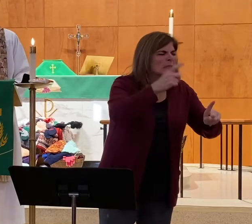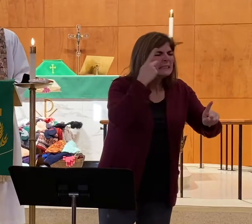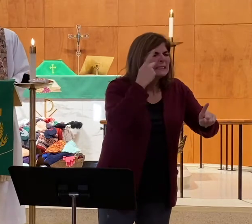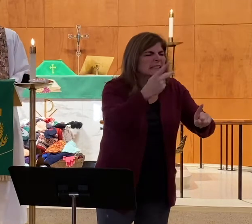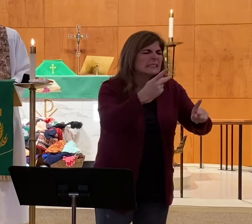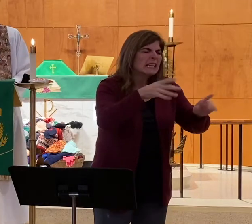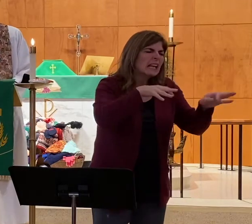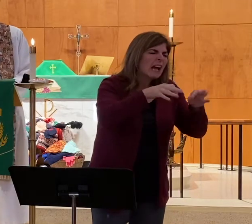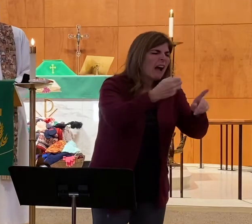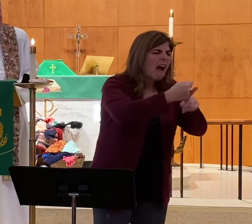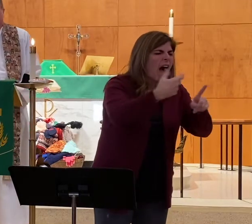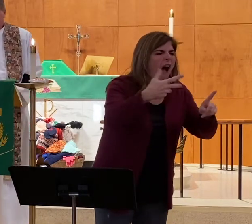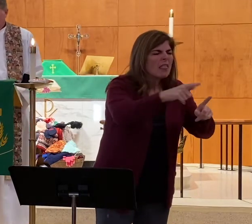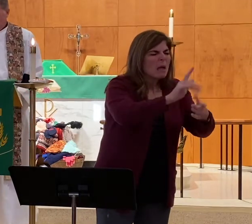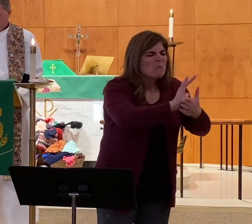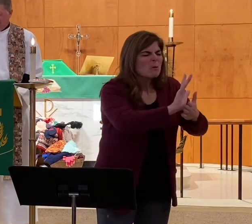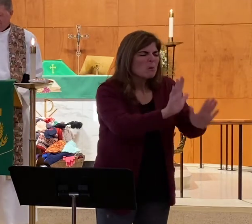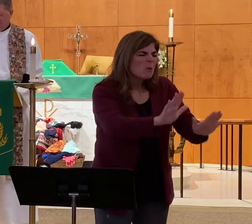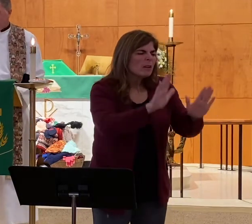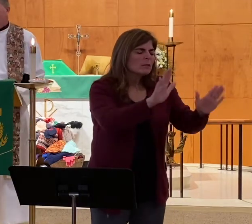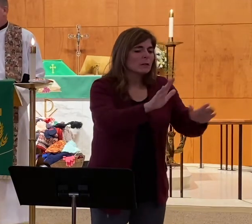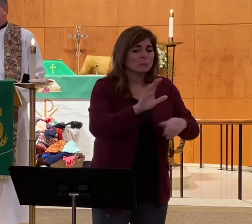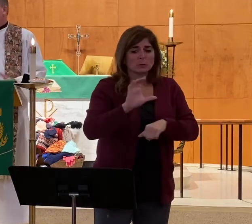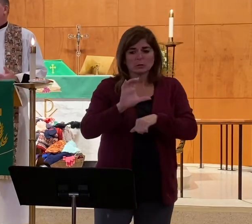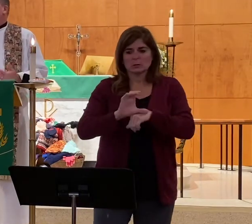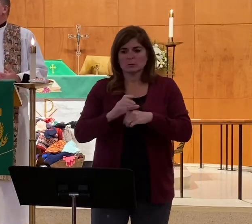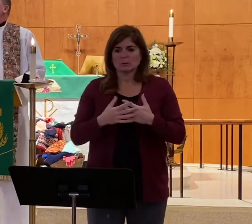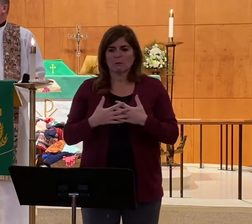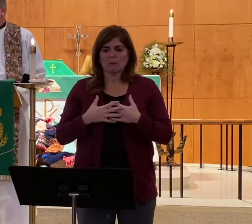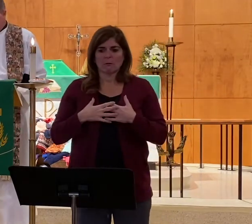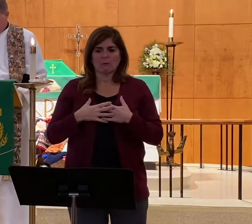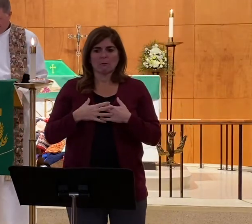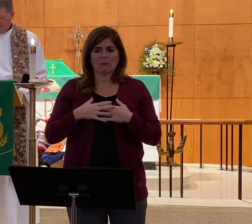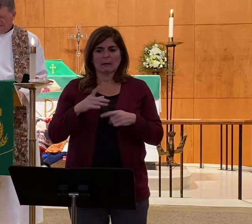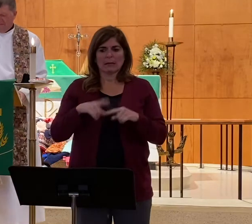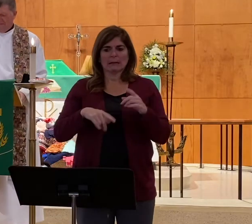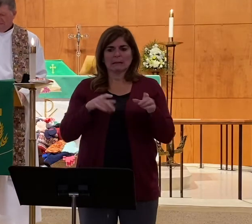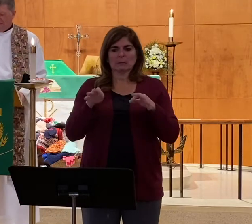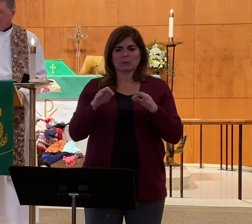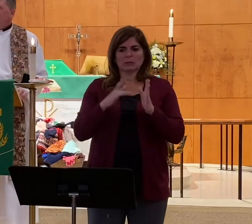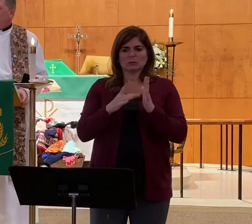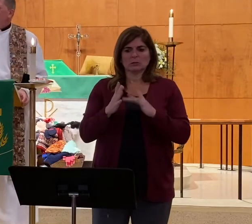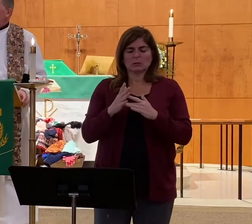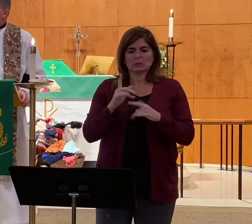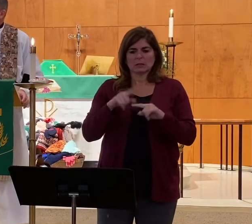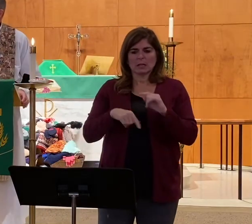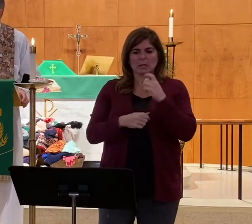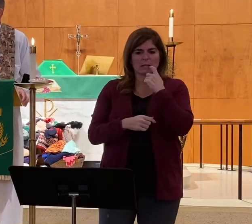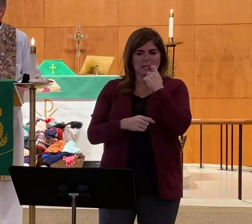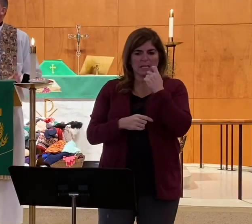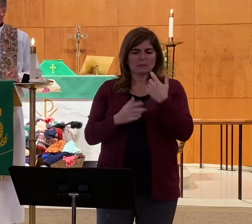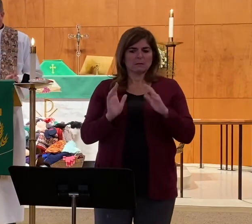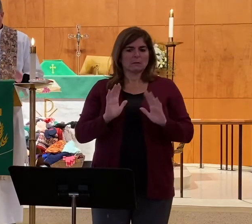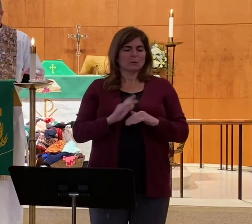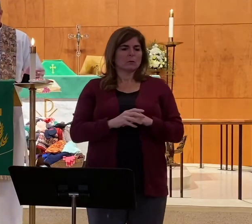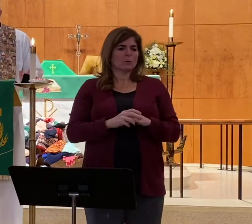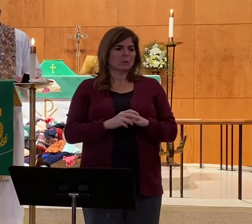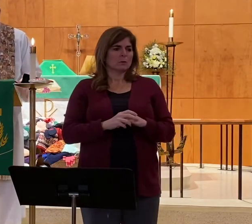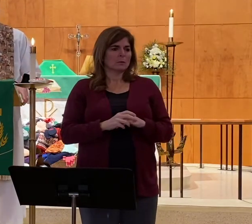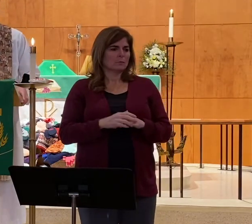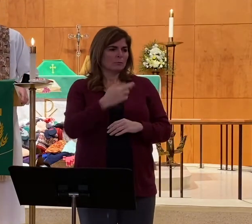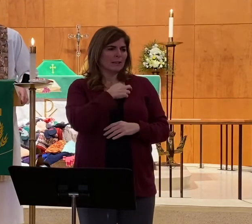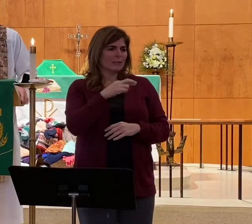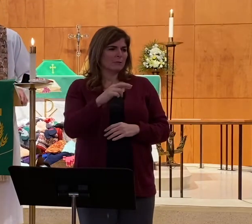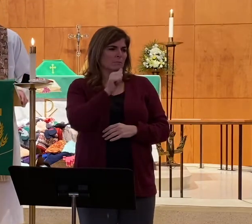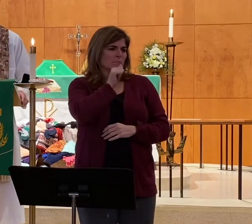you may think, not me. I can't do that, I'm too shy. Besides, religion is a private matter